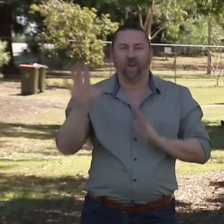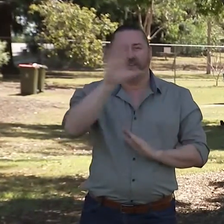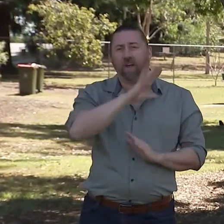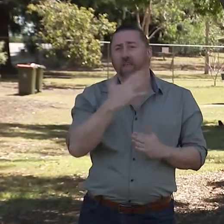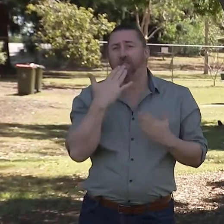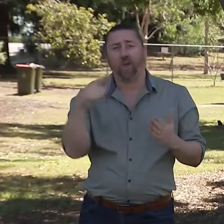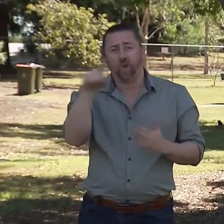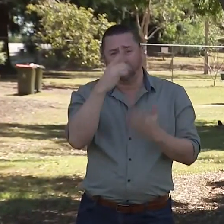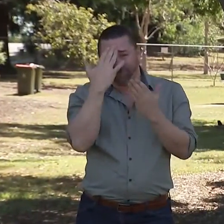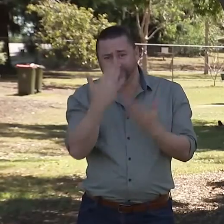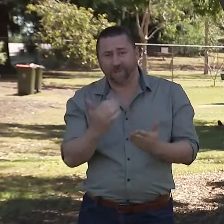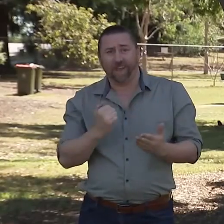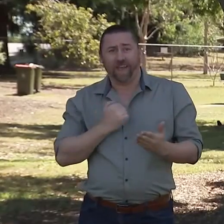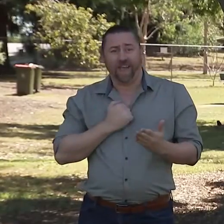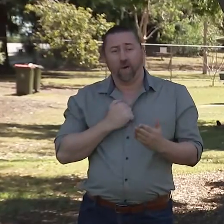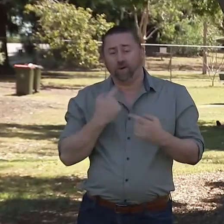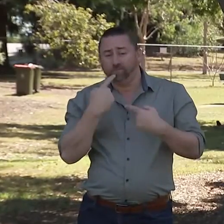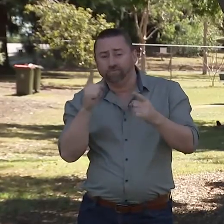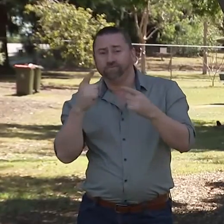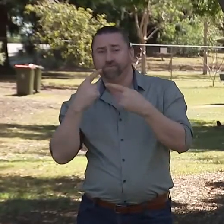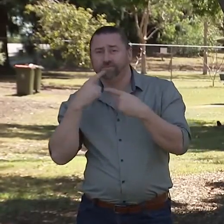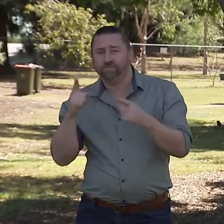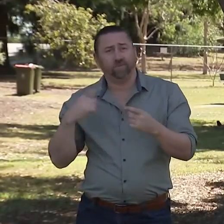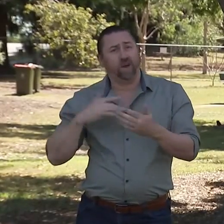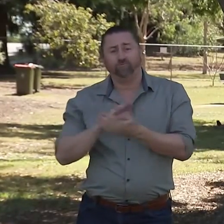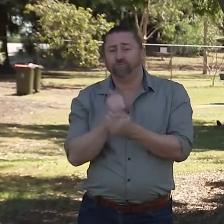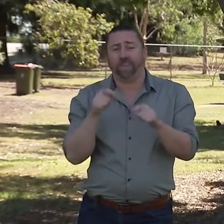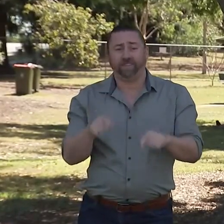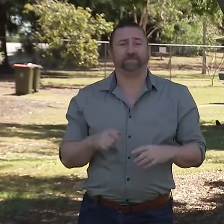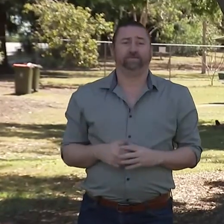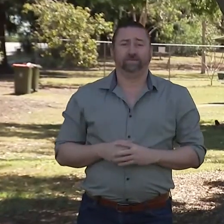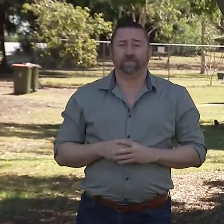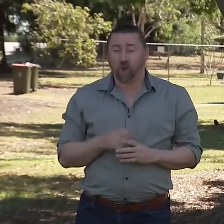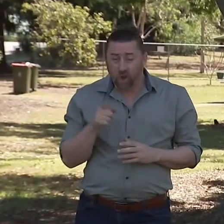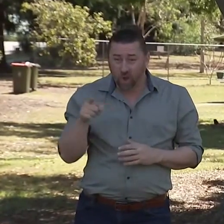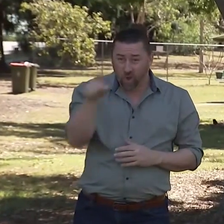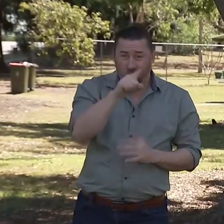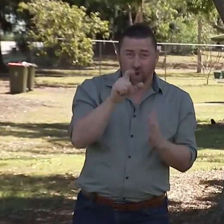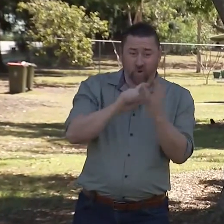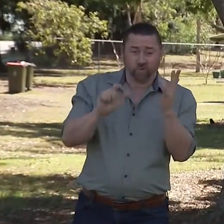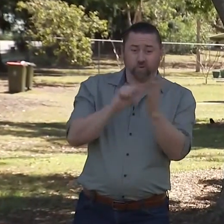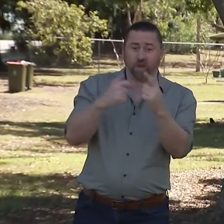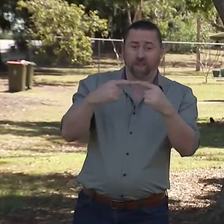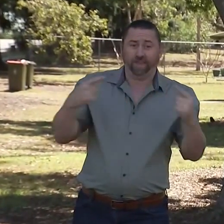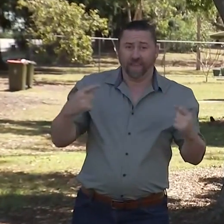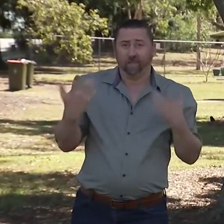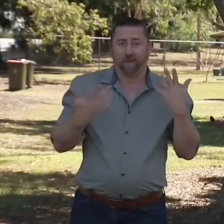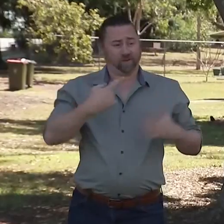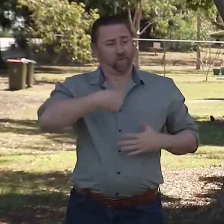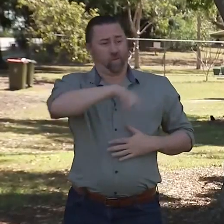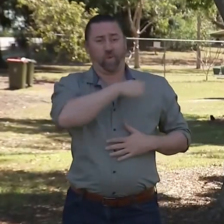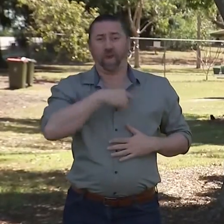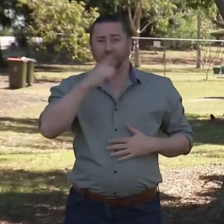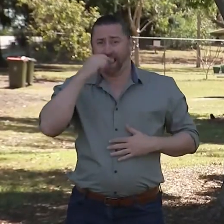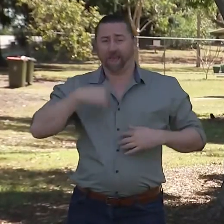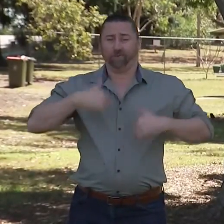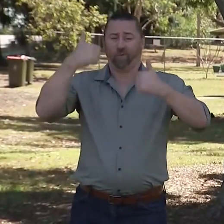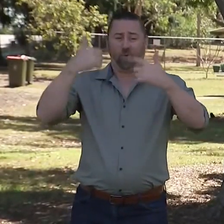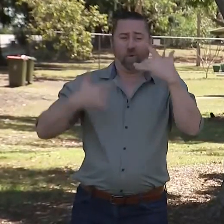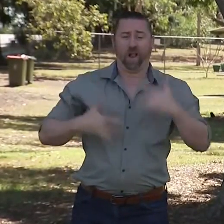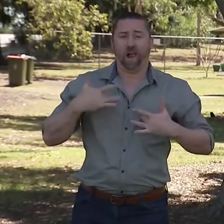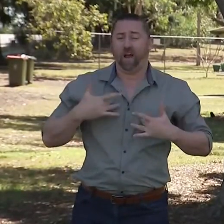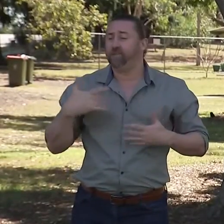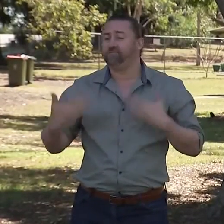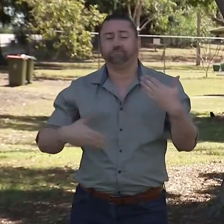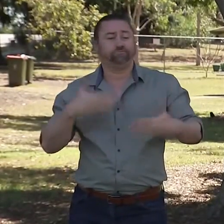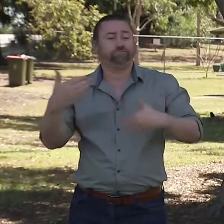right thing. We are very, very appreciative. And it's the work of you that's actually helping to keep Queensland safe and continuing the